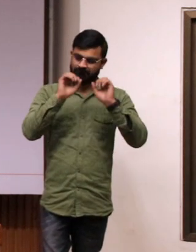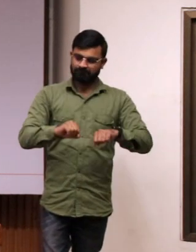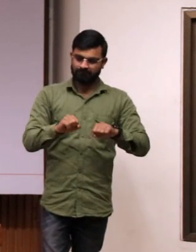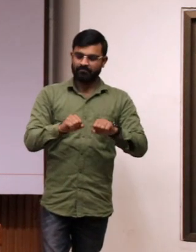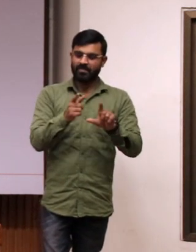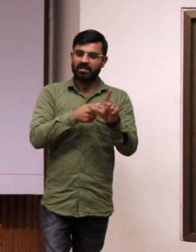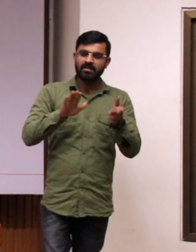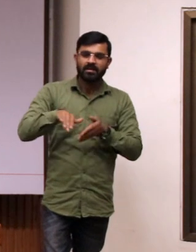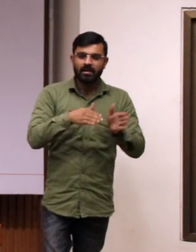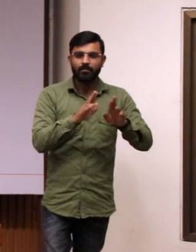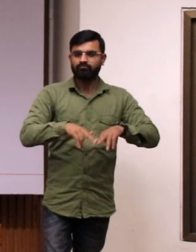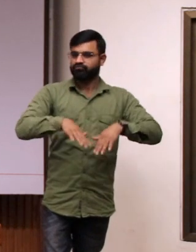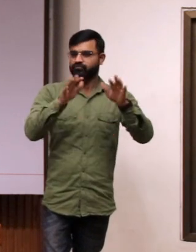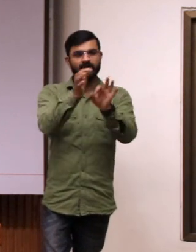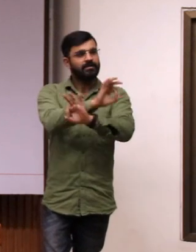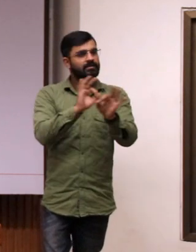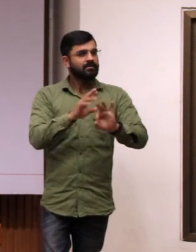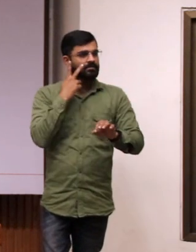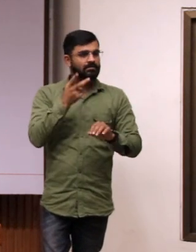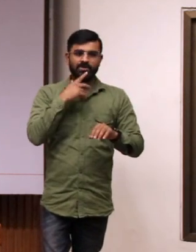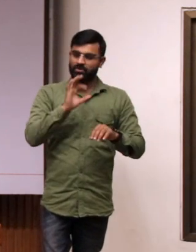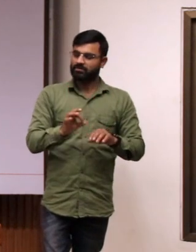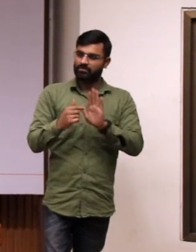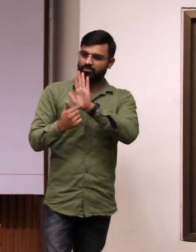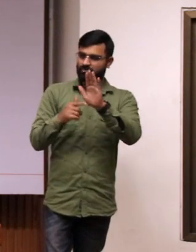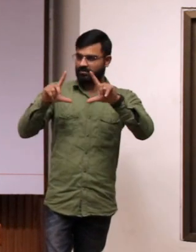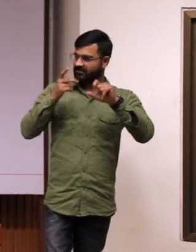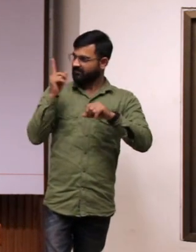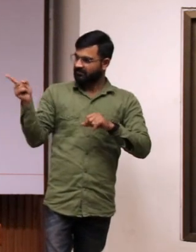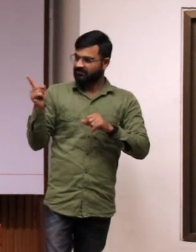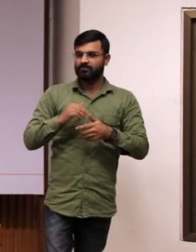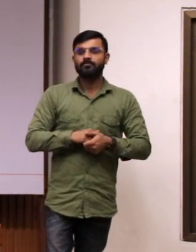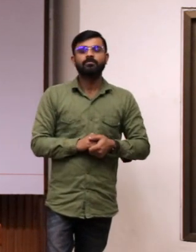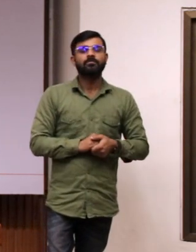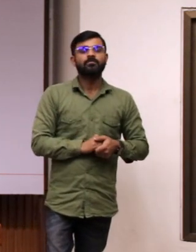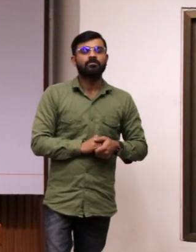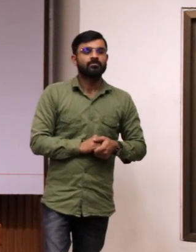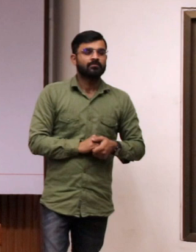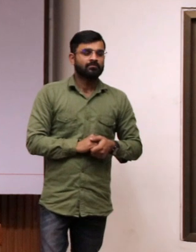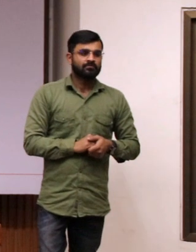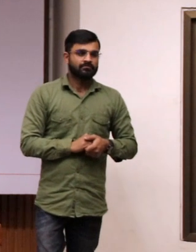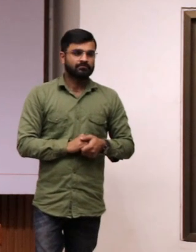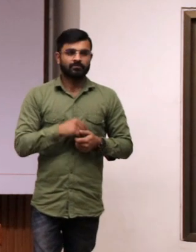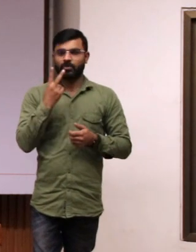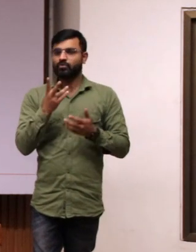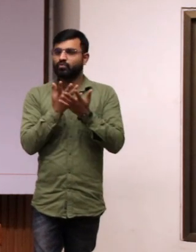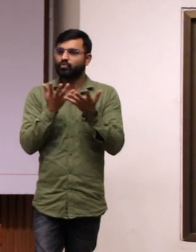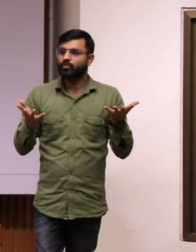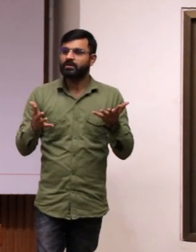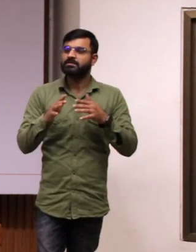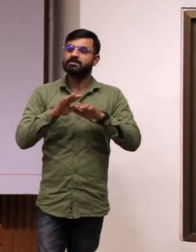Yamuna floodplain is now ready. Actually, I shown that photograph that how two species of